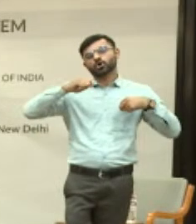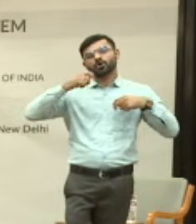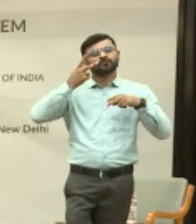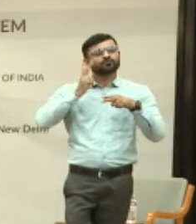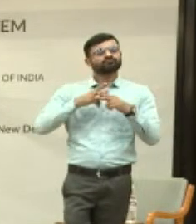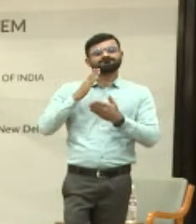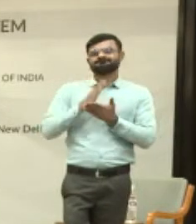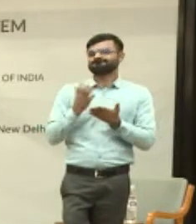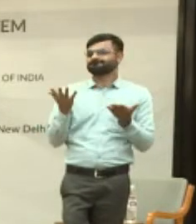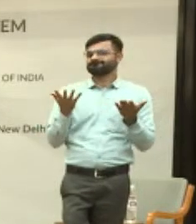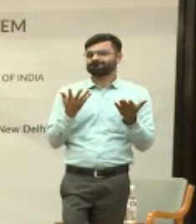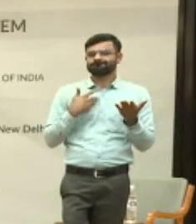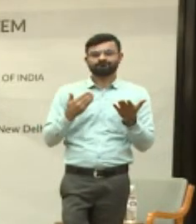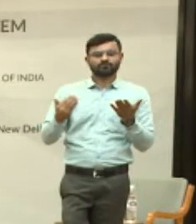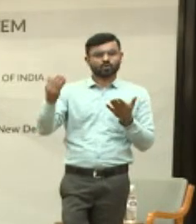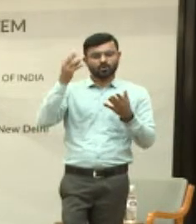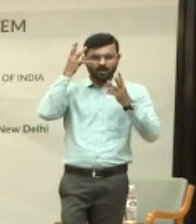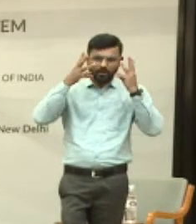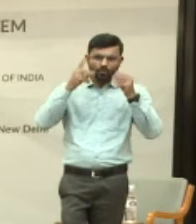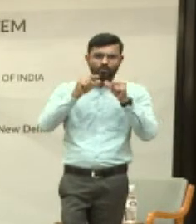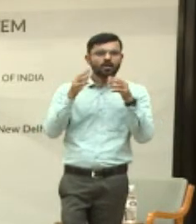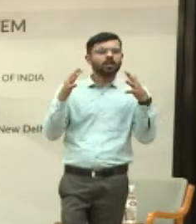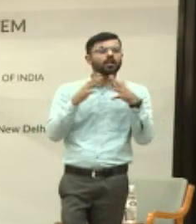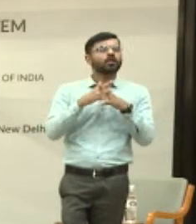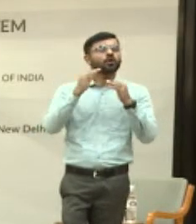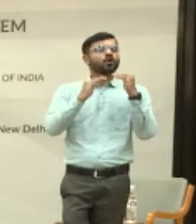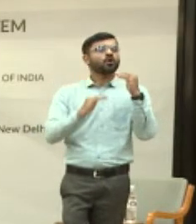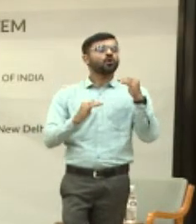And we should also worry about the lower courts.